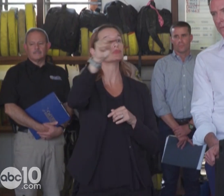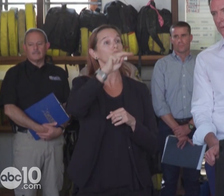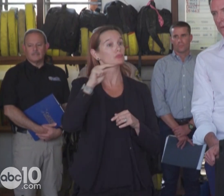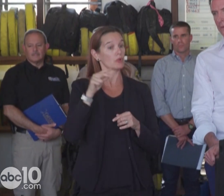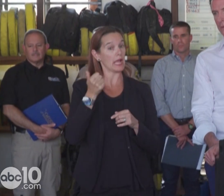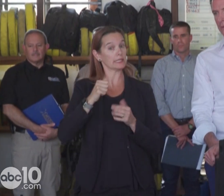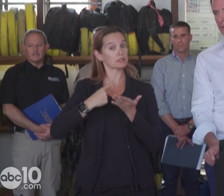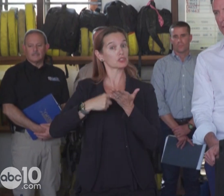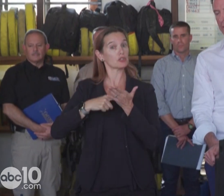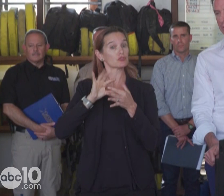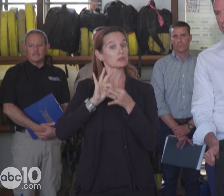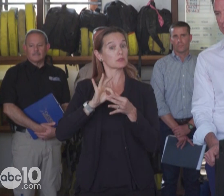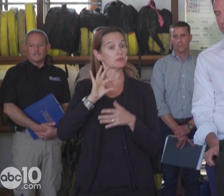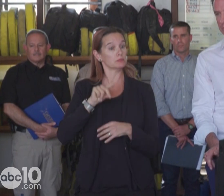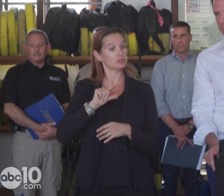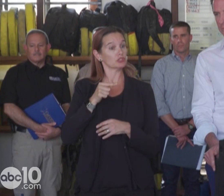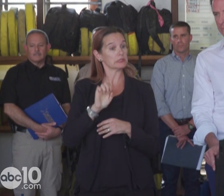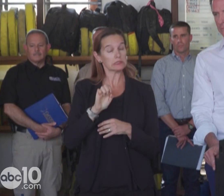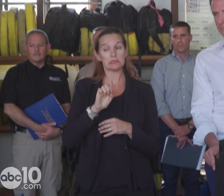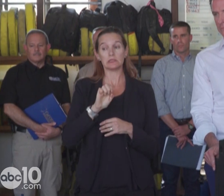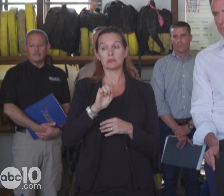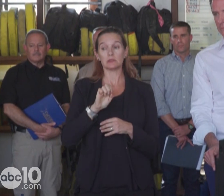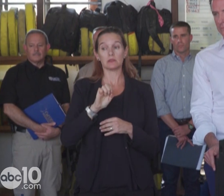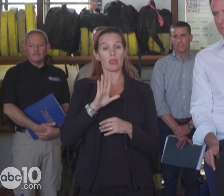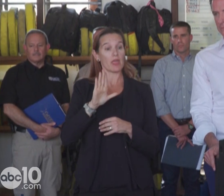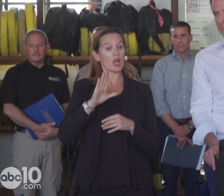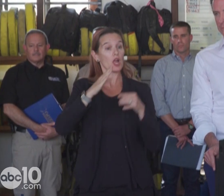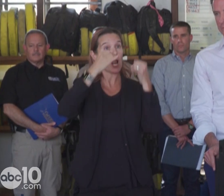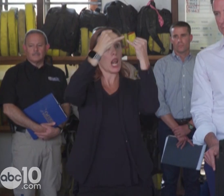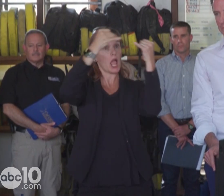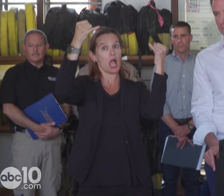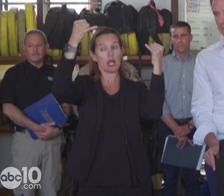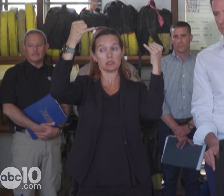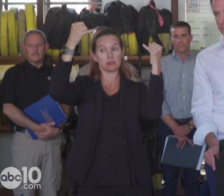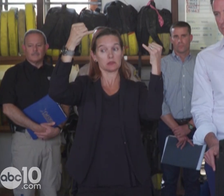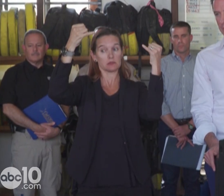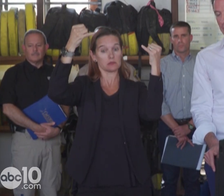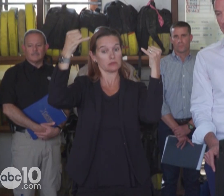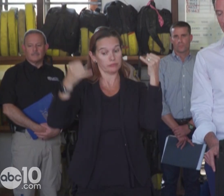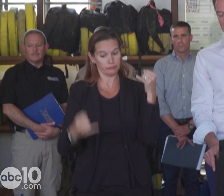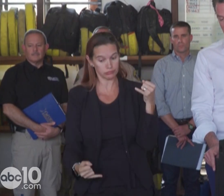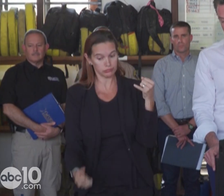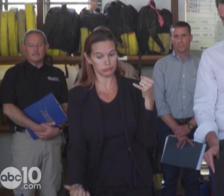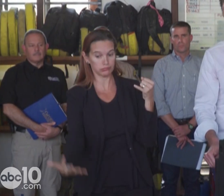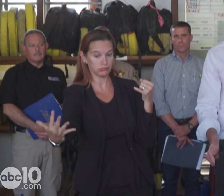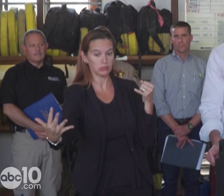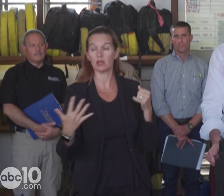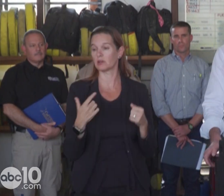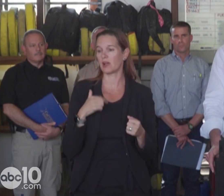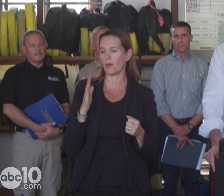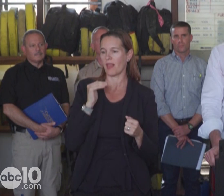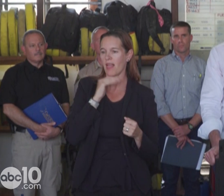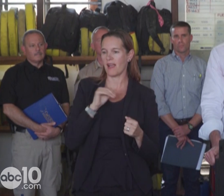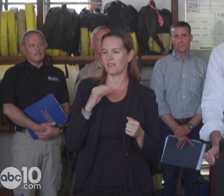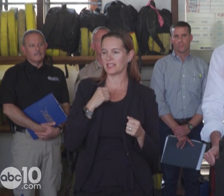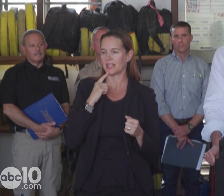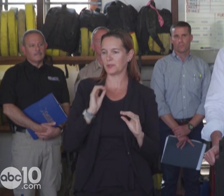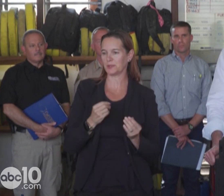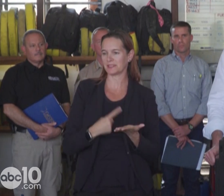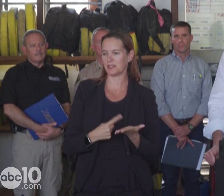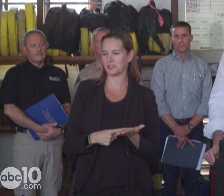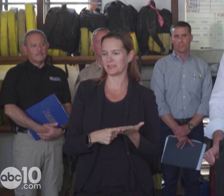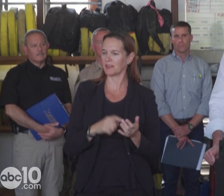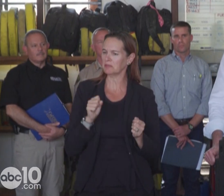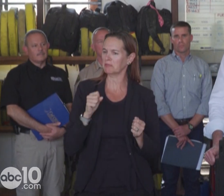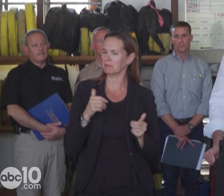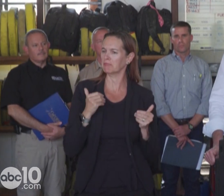about PG&E, potentially one of the transmission lines, maybe be responsible for PG&E? Well, I'd lie if I said there wasn't a discussion. There